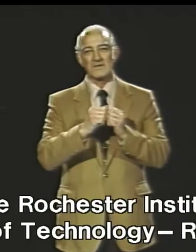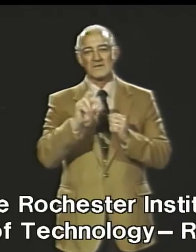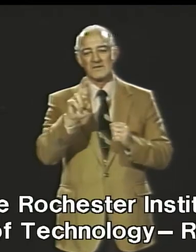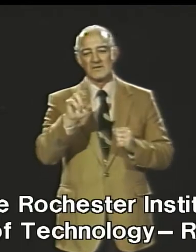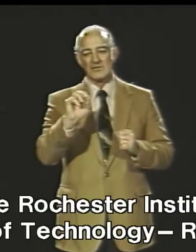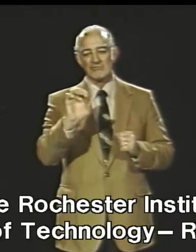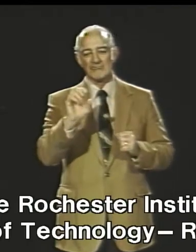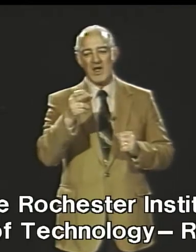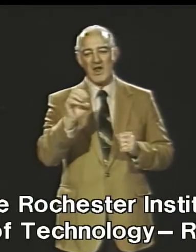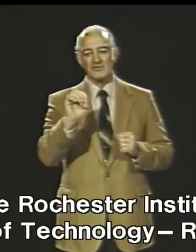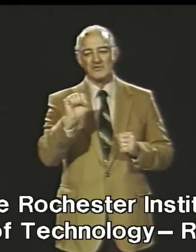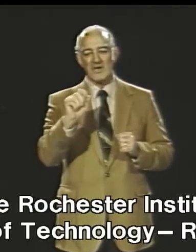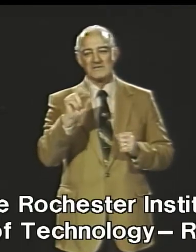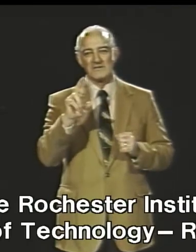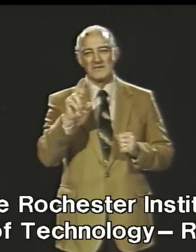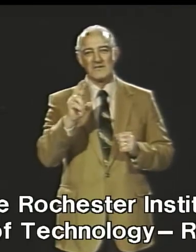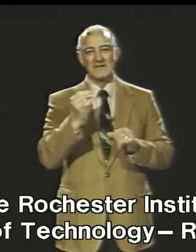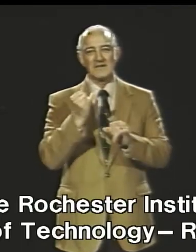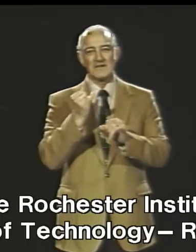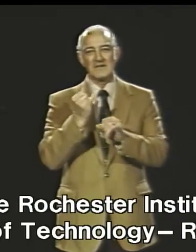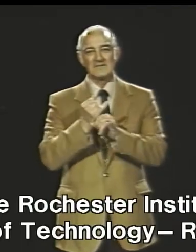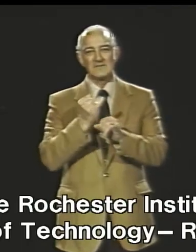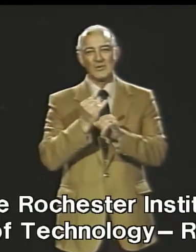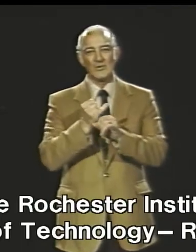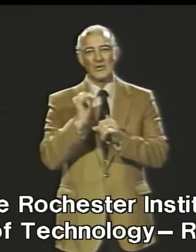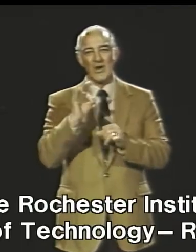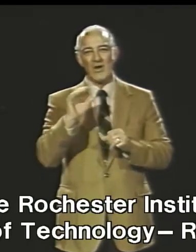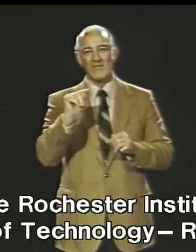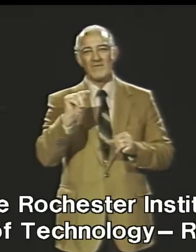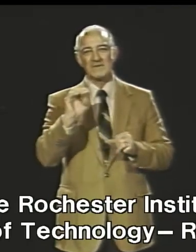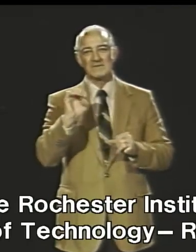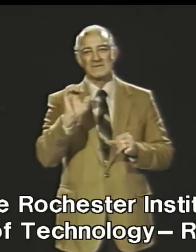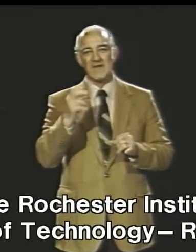of the Rochester Institute of Technology,